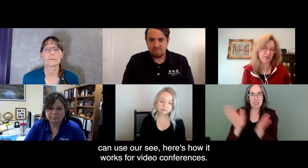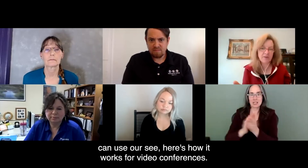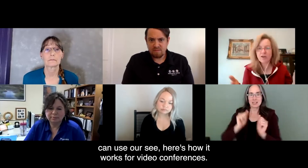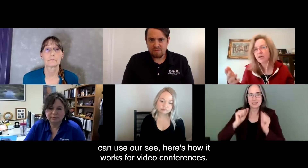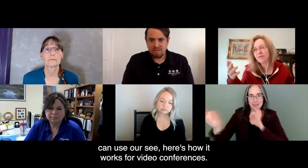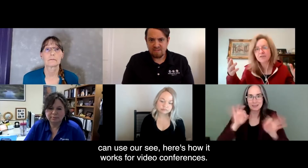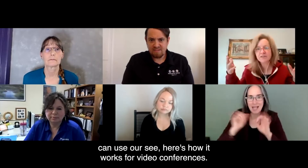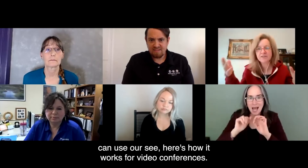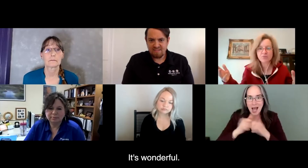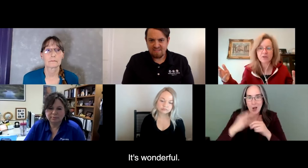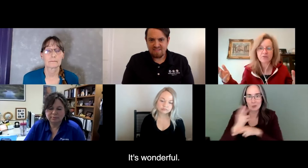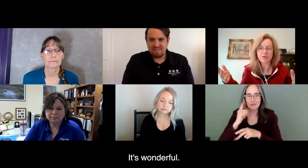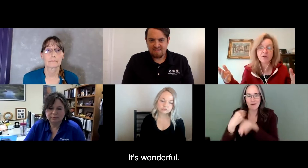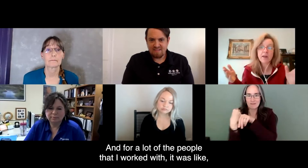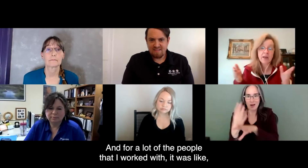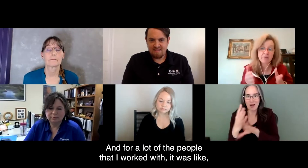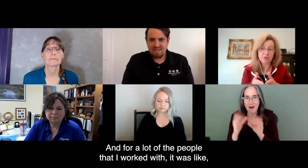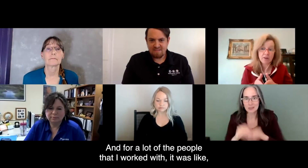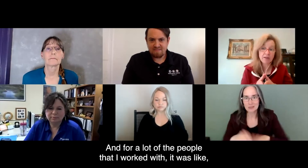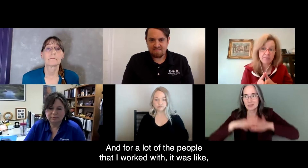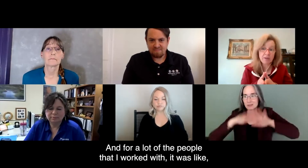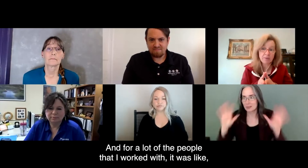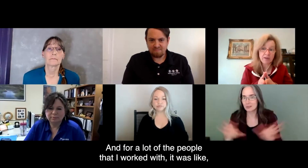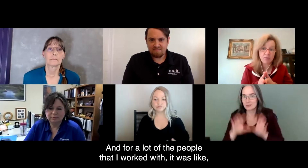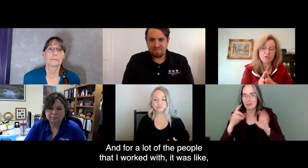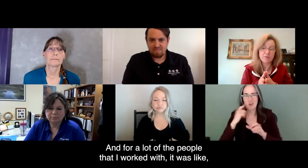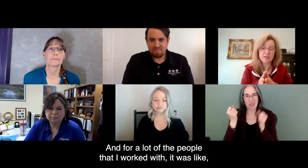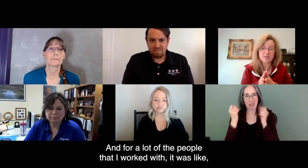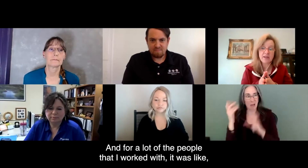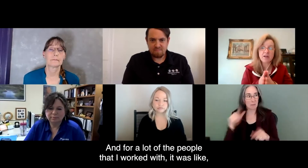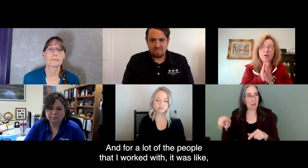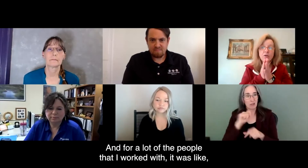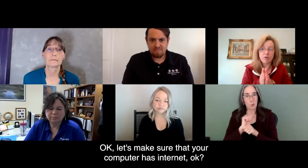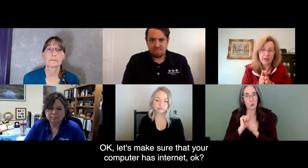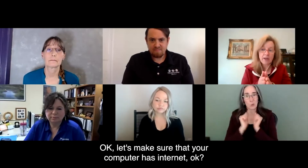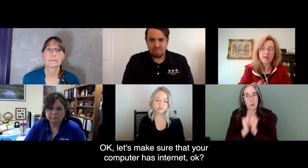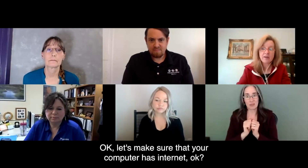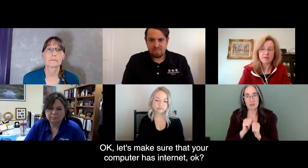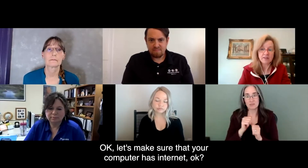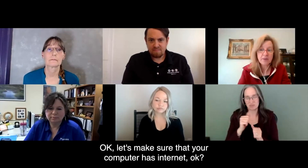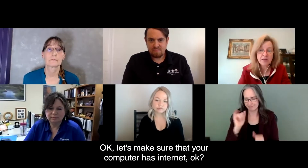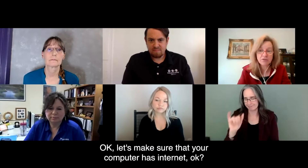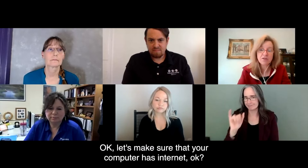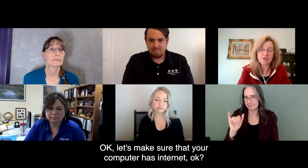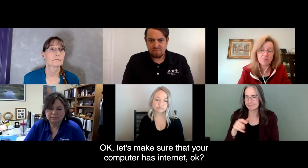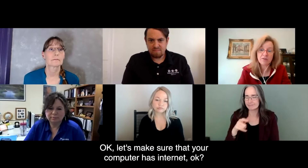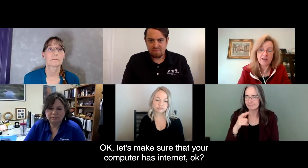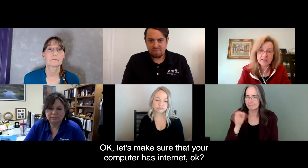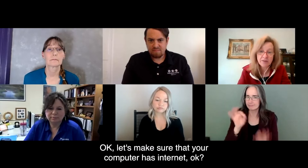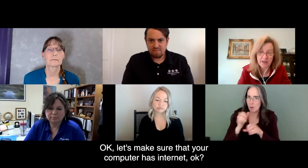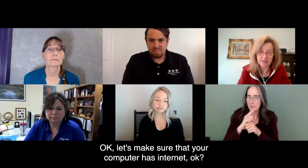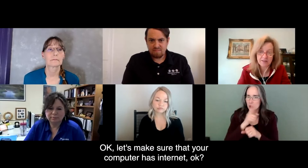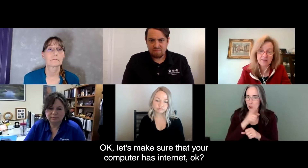It's for video conferences. It's wonderful. And for a lot of the people that I worked with, it was like, okay, let's make sure that your computer